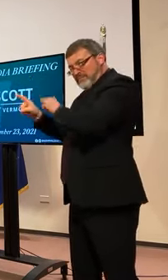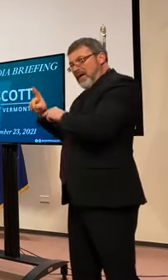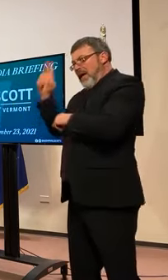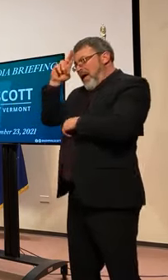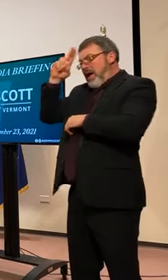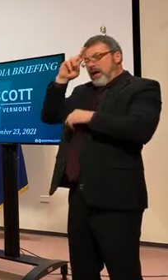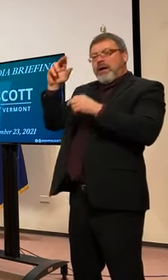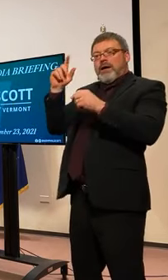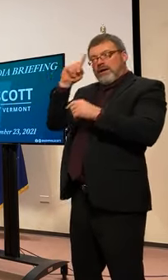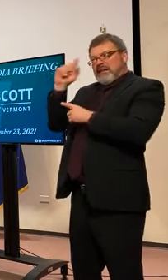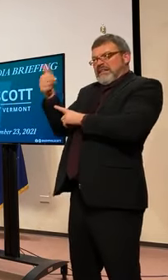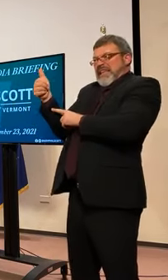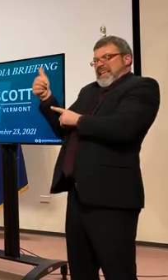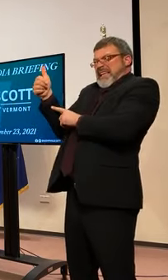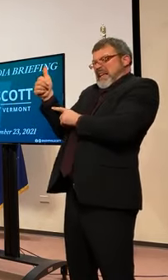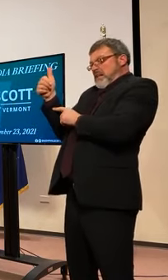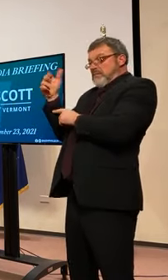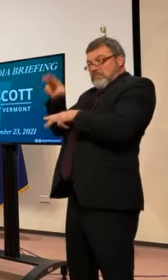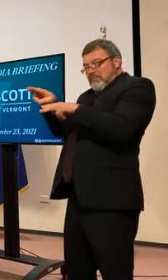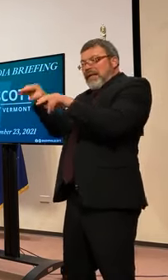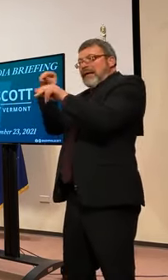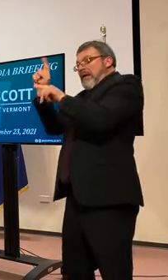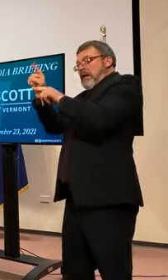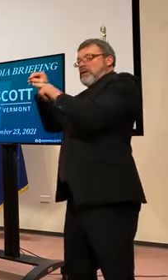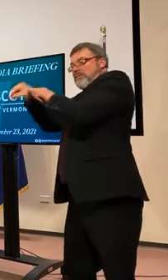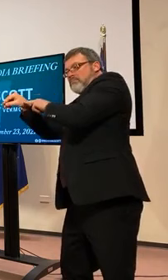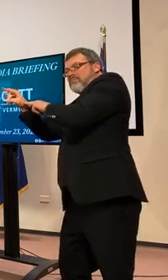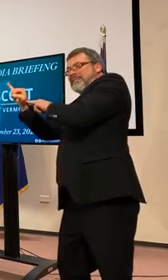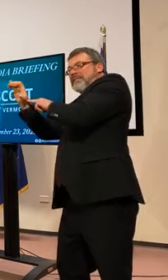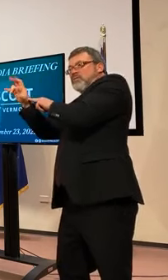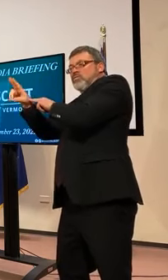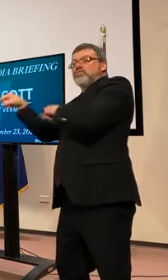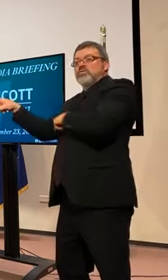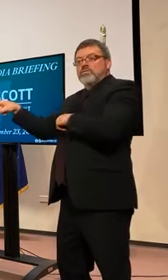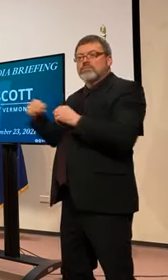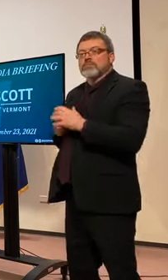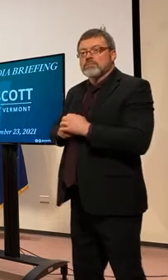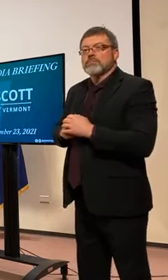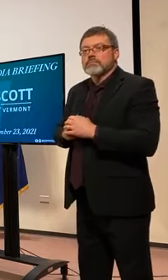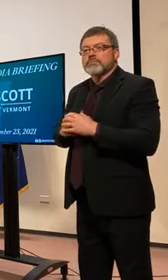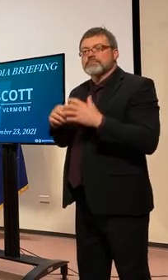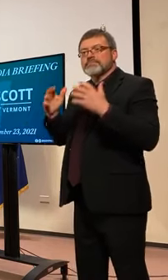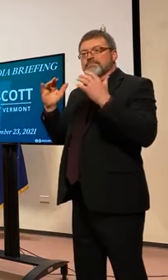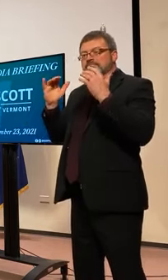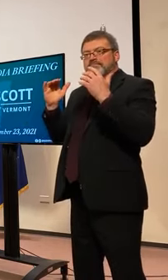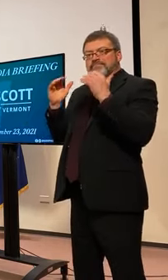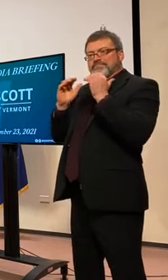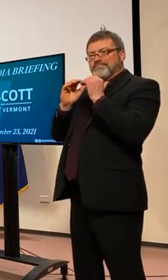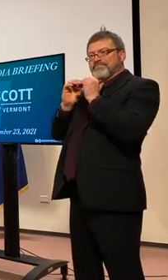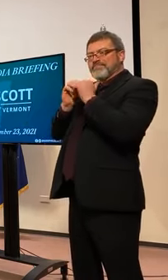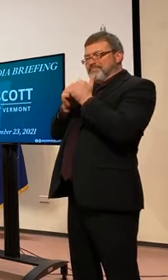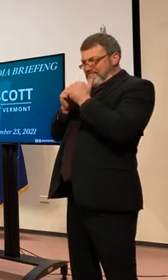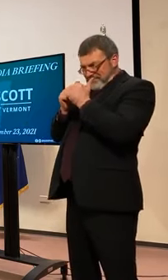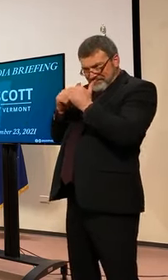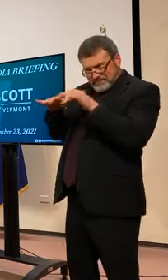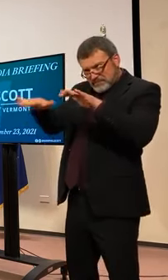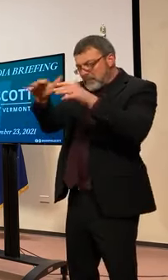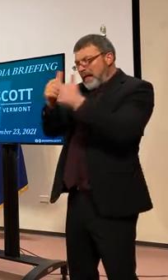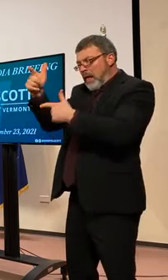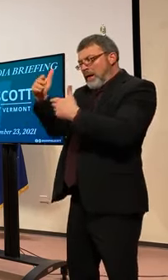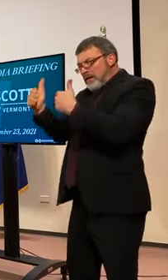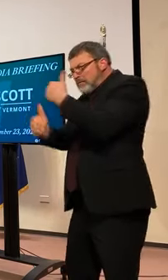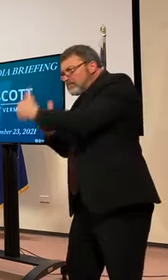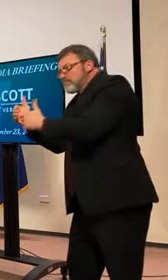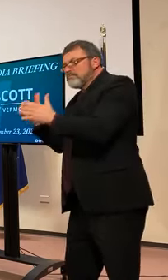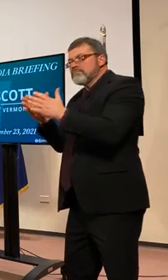look at ways to improve the ability for patients to move through the healthcare system as well as to increase